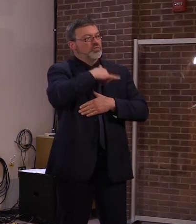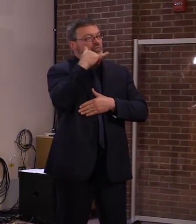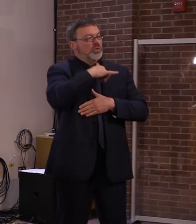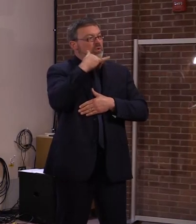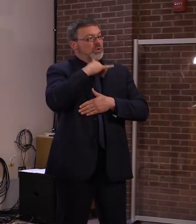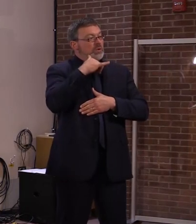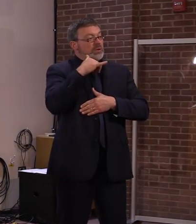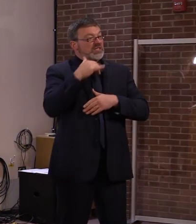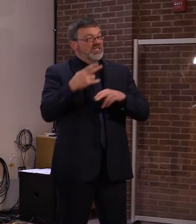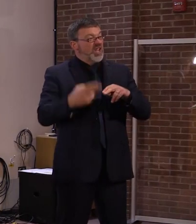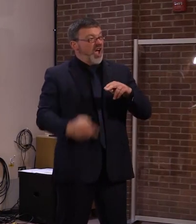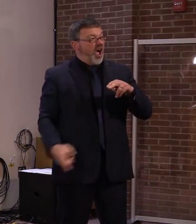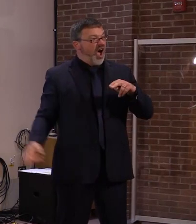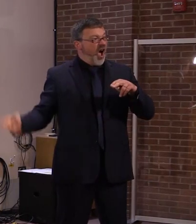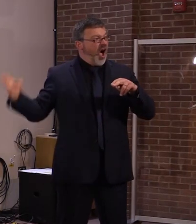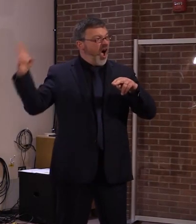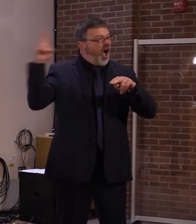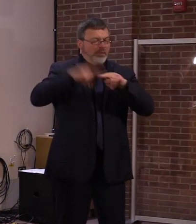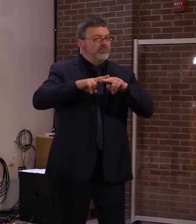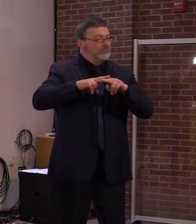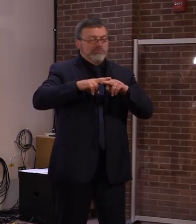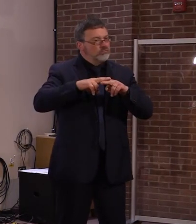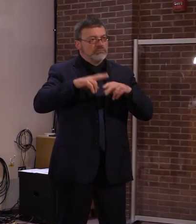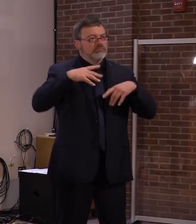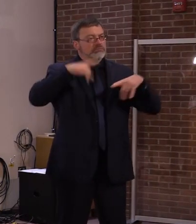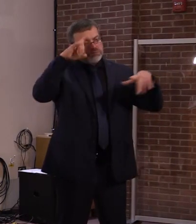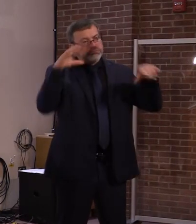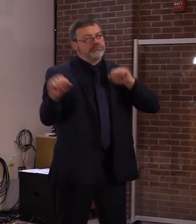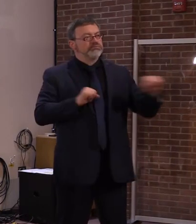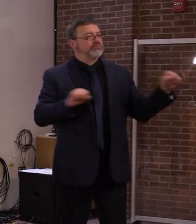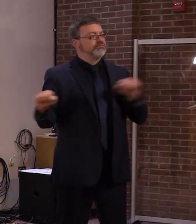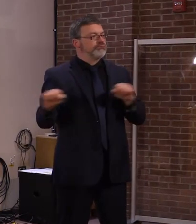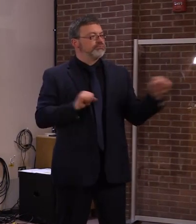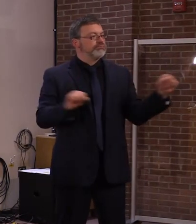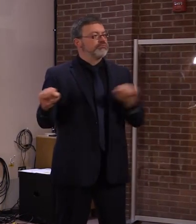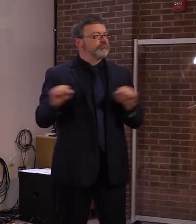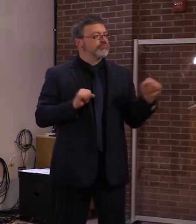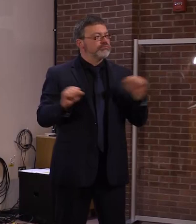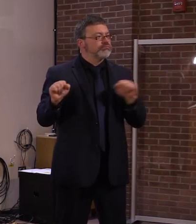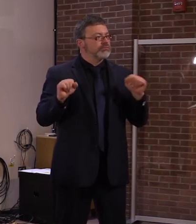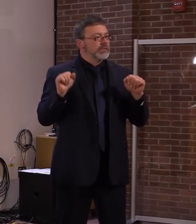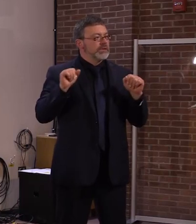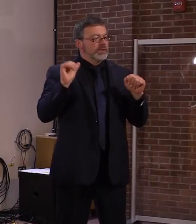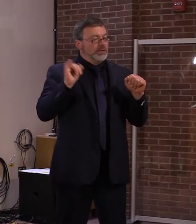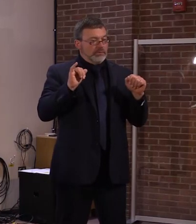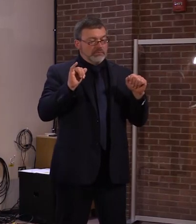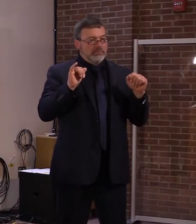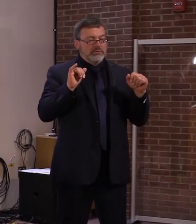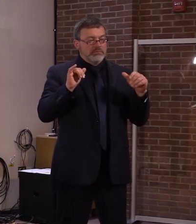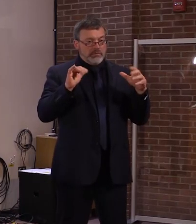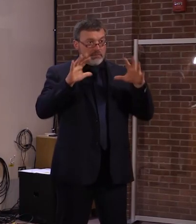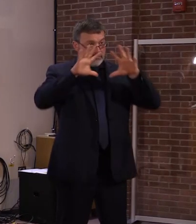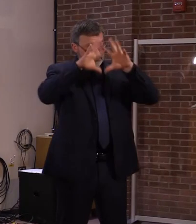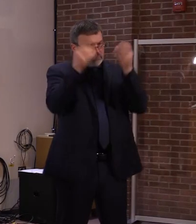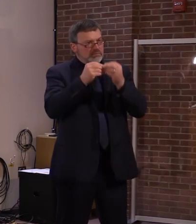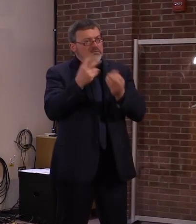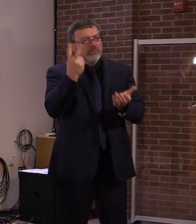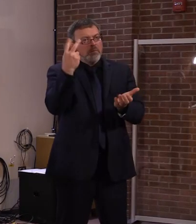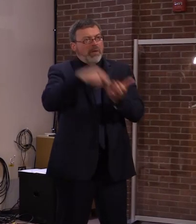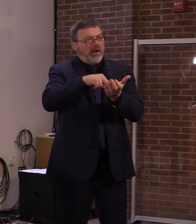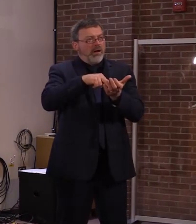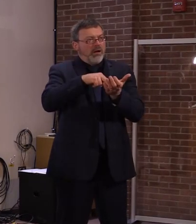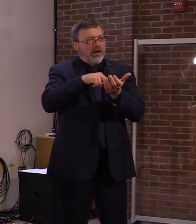cases during the pandemic. Just over 2,100 cases reported for the week. Looking at the next slide, you can see again